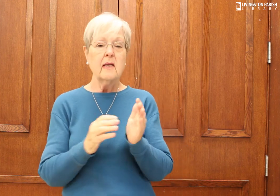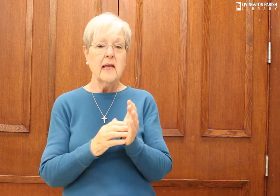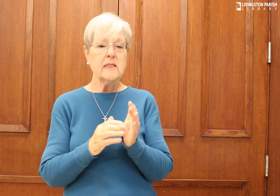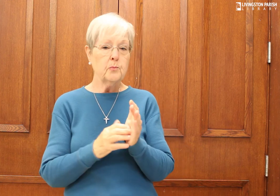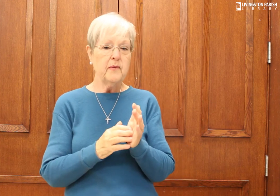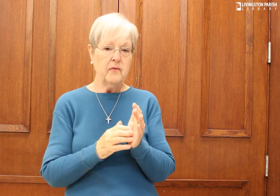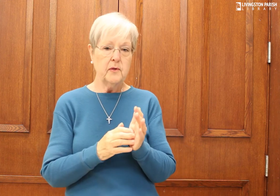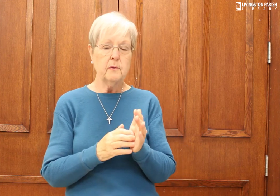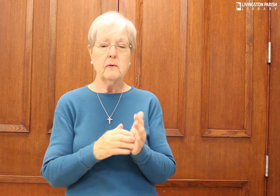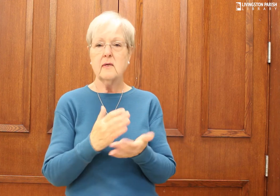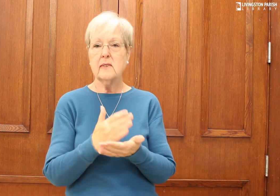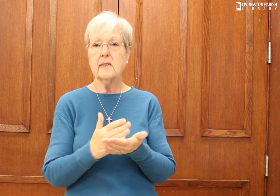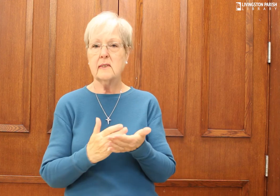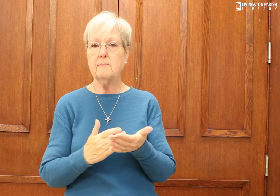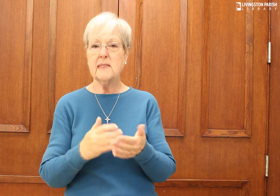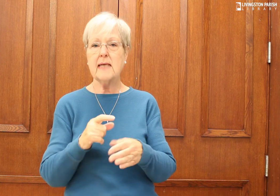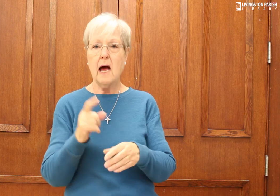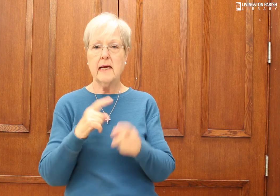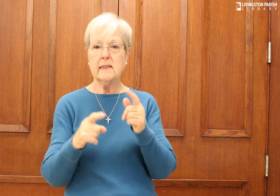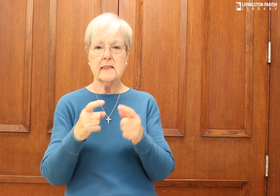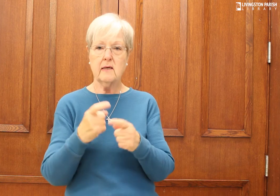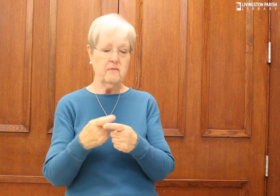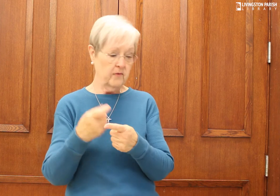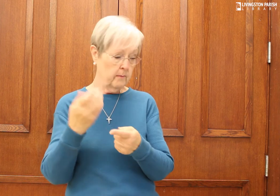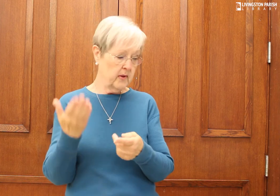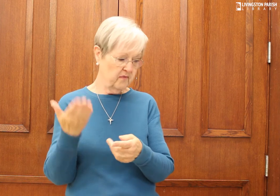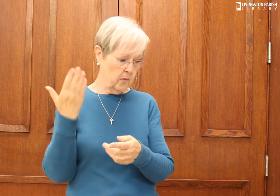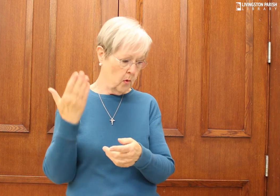Let's review some signs from before.